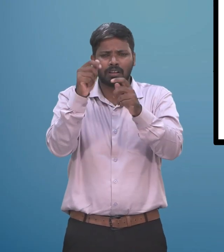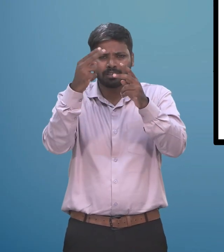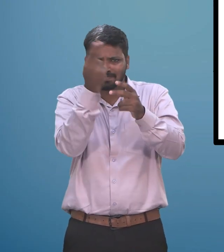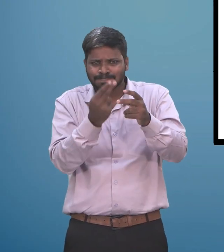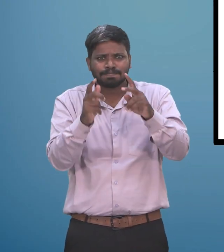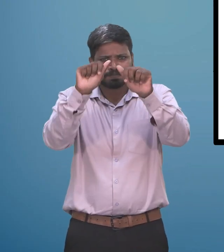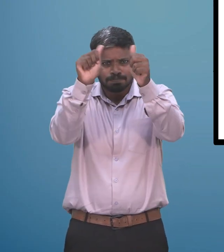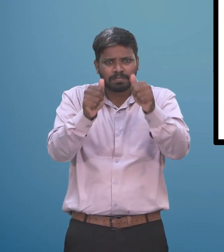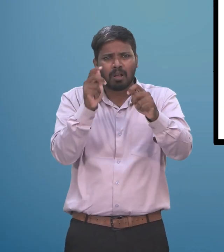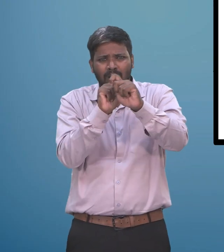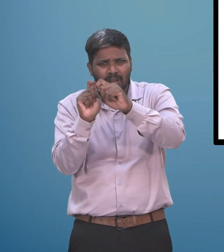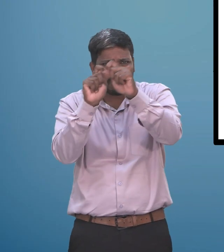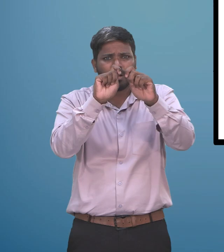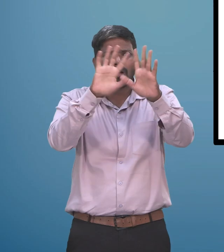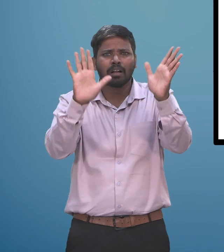or another material.